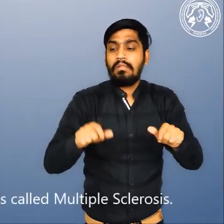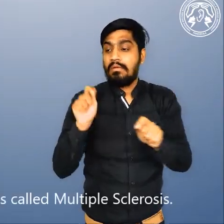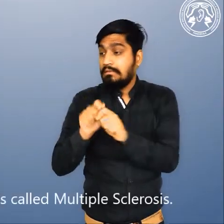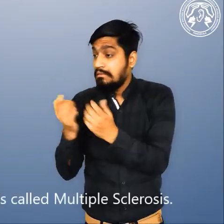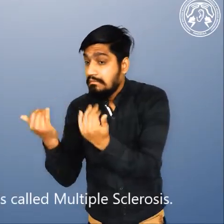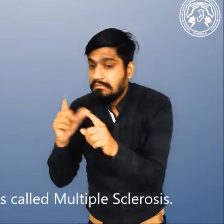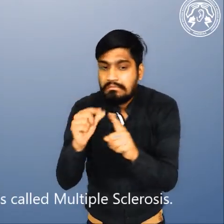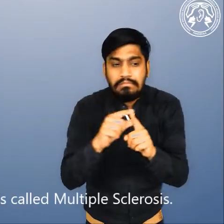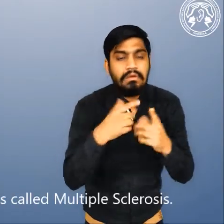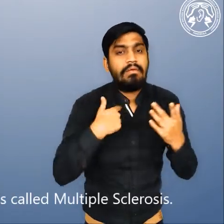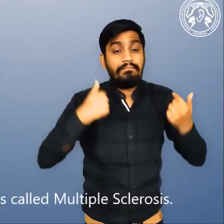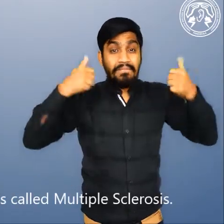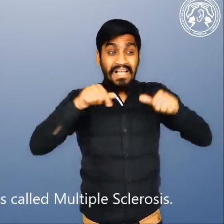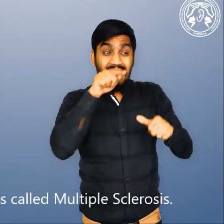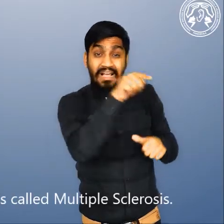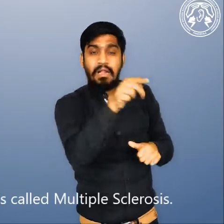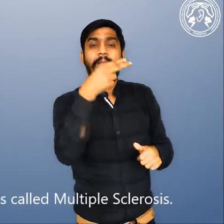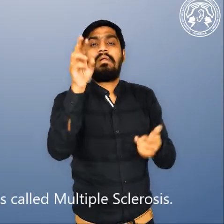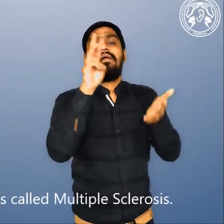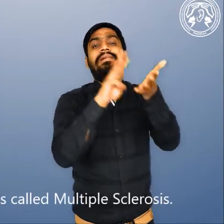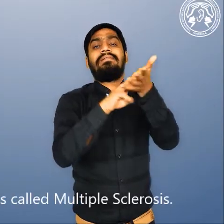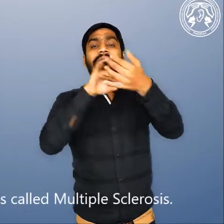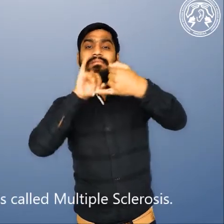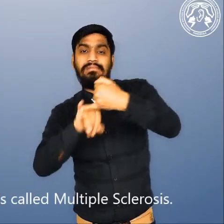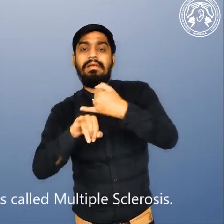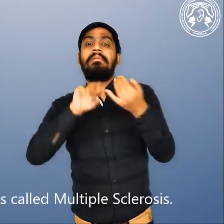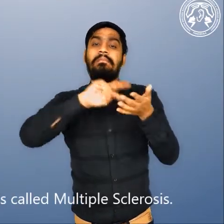This disability is called multiple sclerosis.